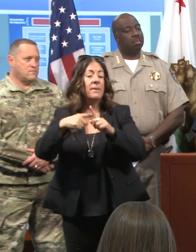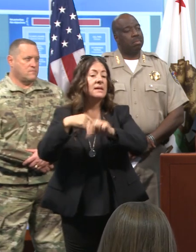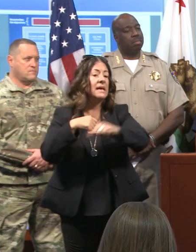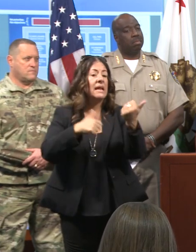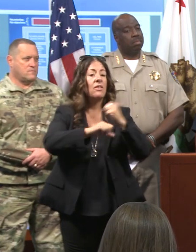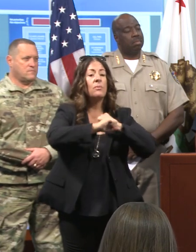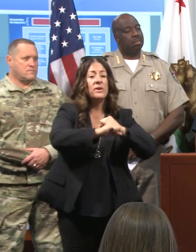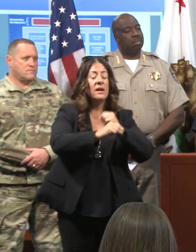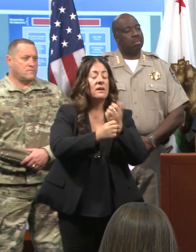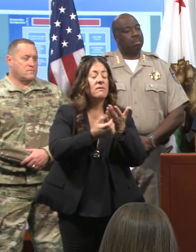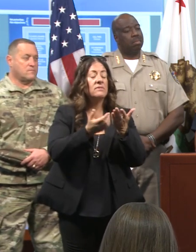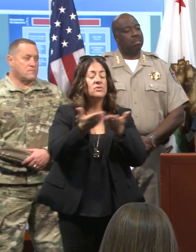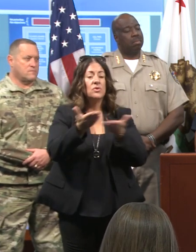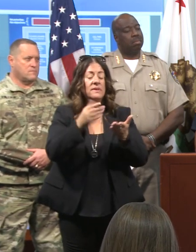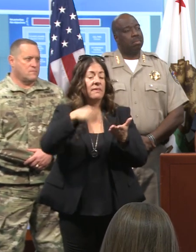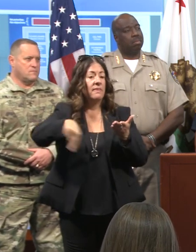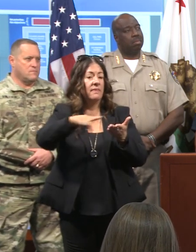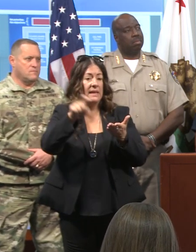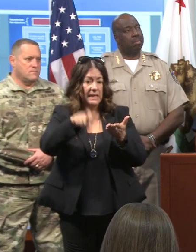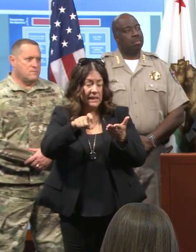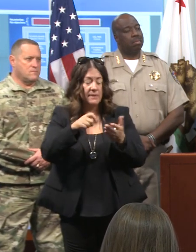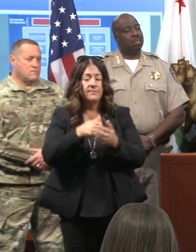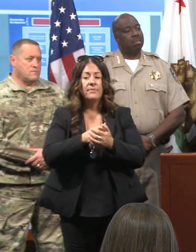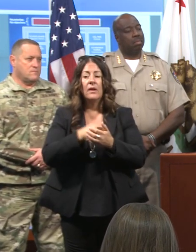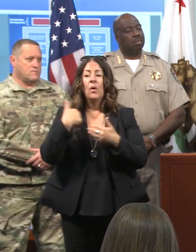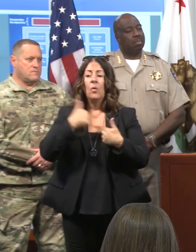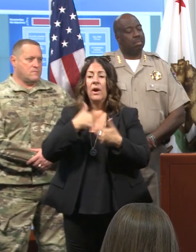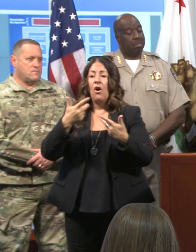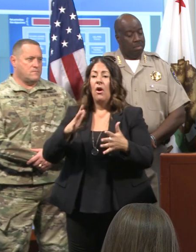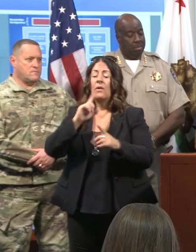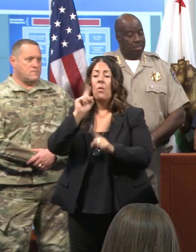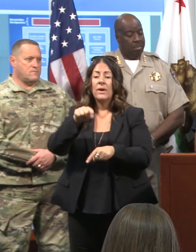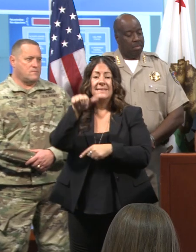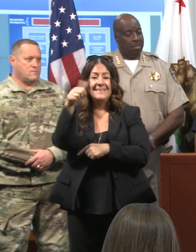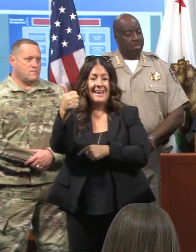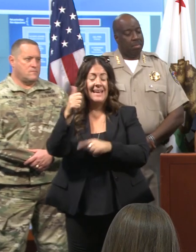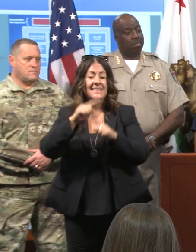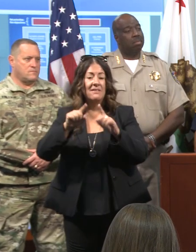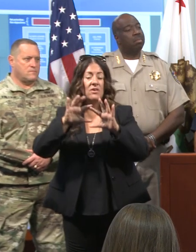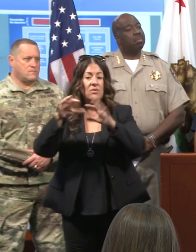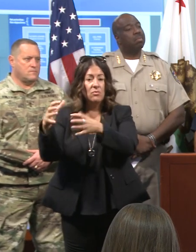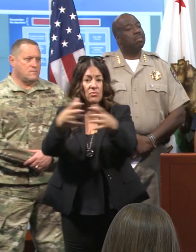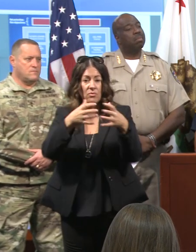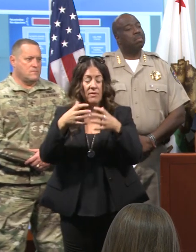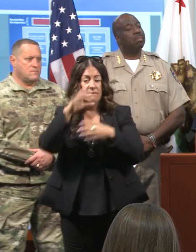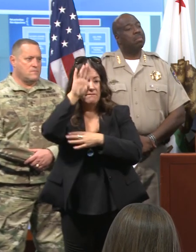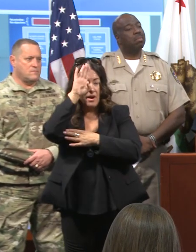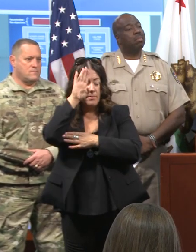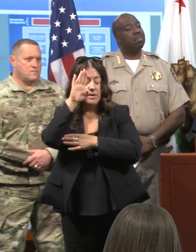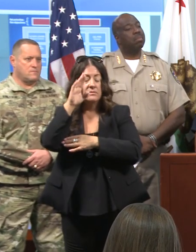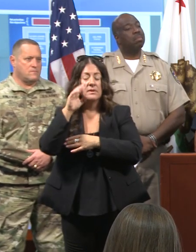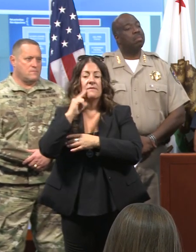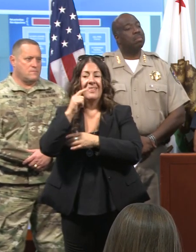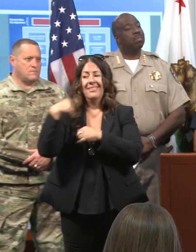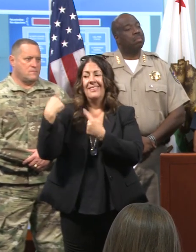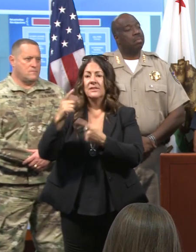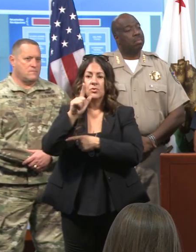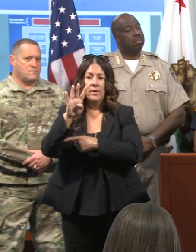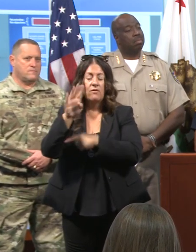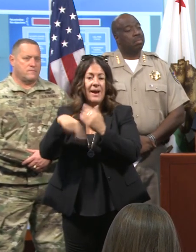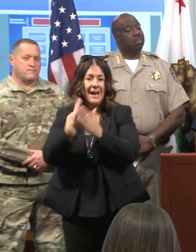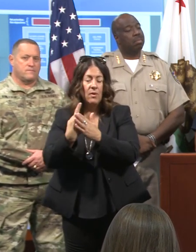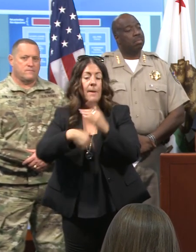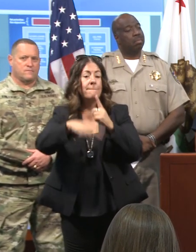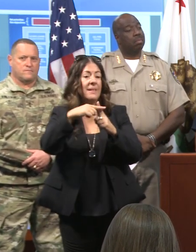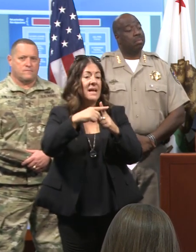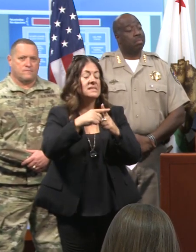disaster declaration, we've issued 10 fire management assistance grants over the last 24 hours and are providing commodities to